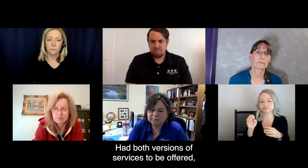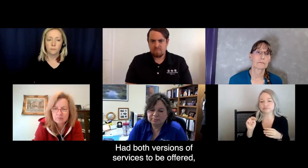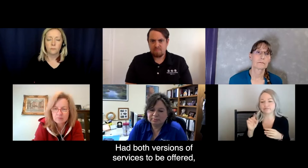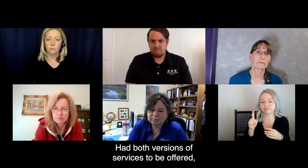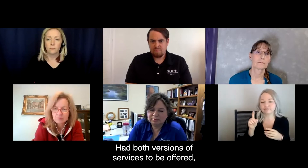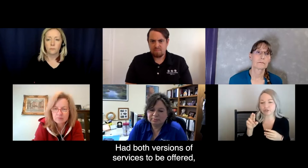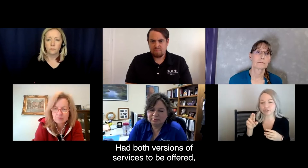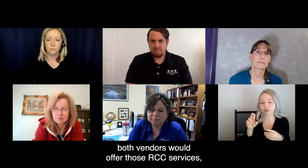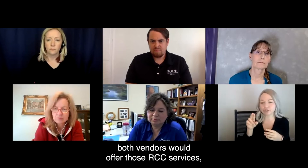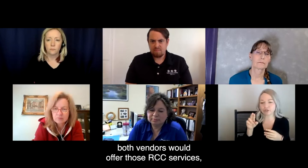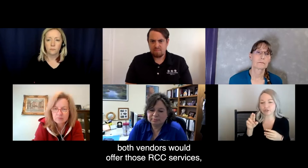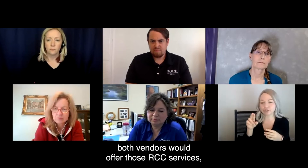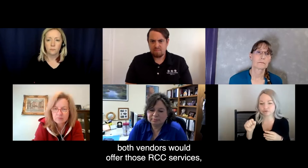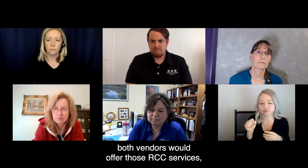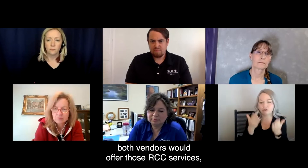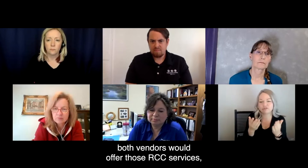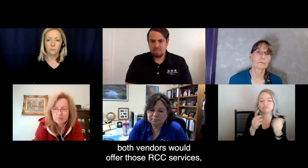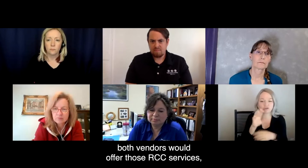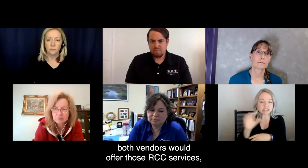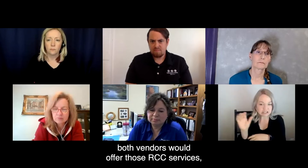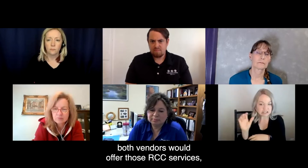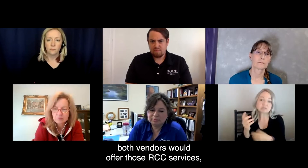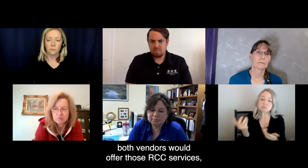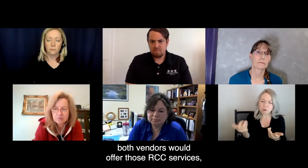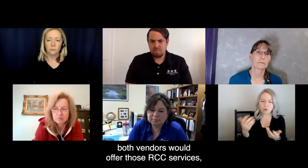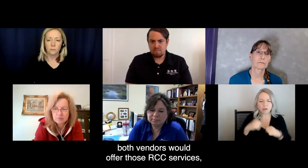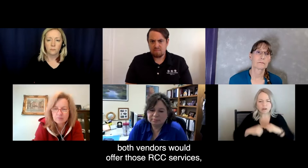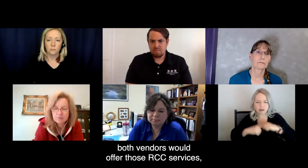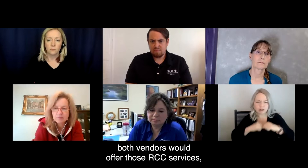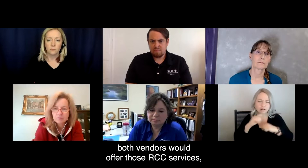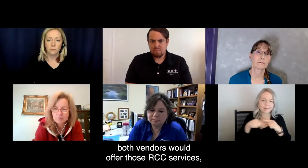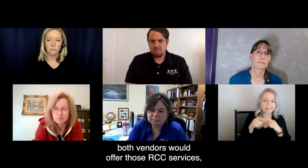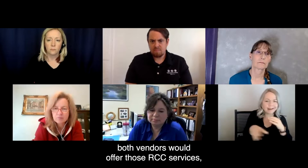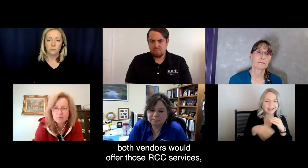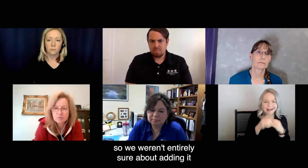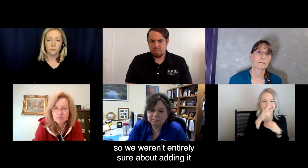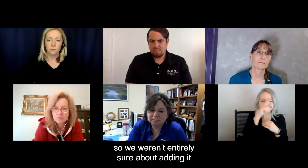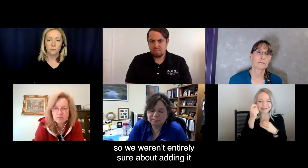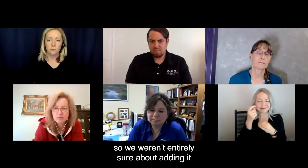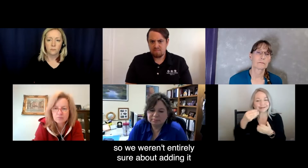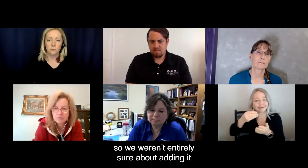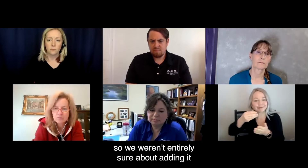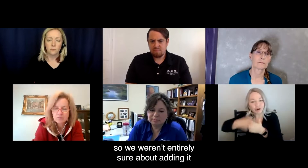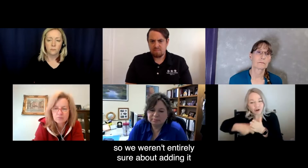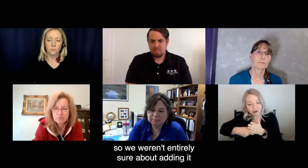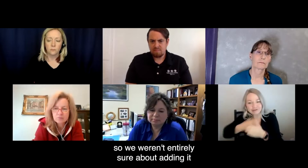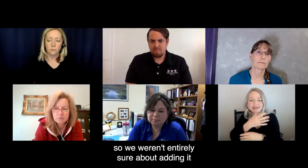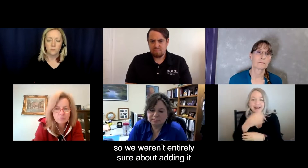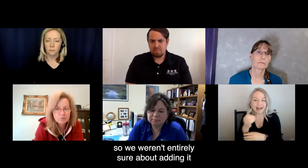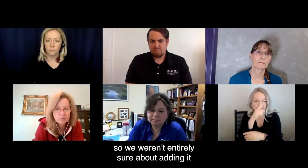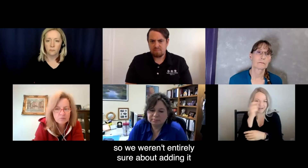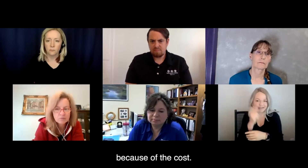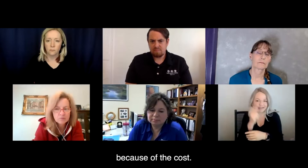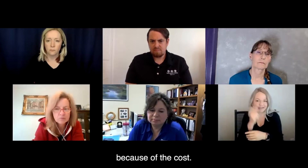versions of services to be offered. Both vendors would offer those RCC services. So we weren't entirely sure